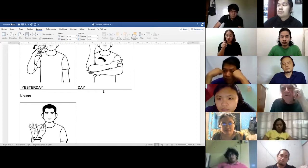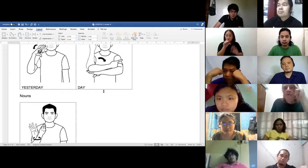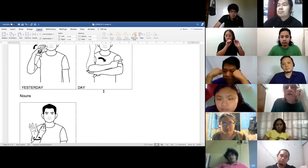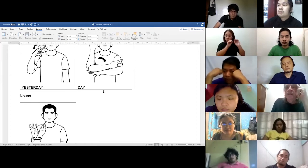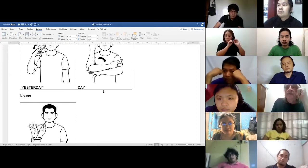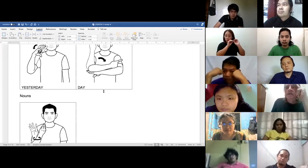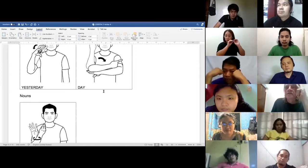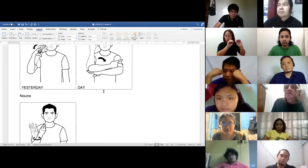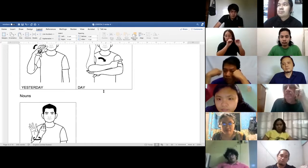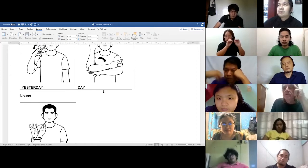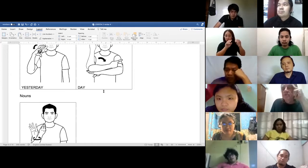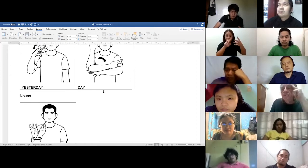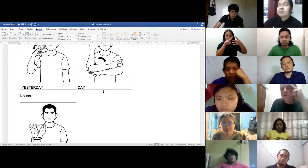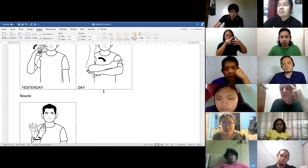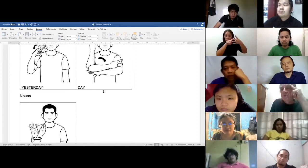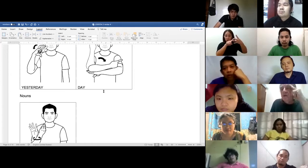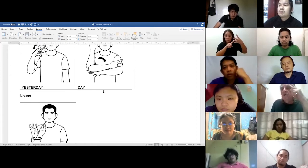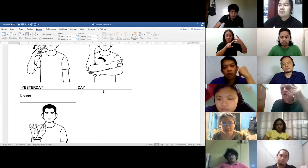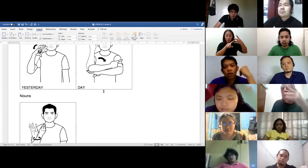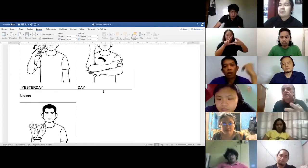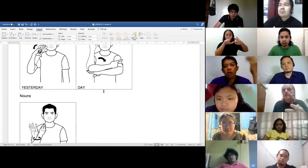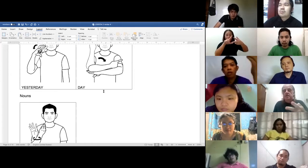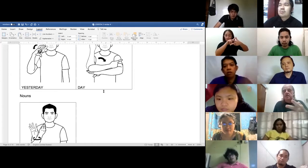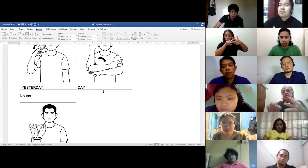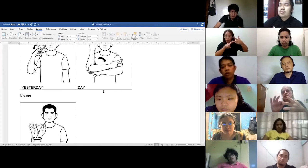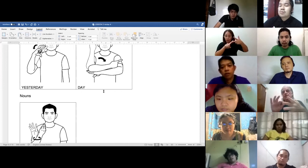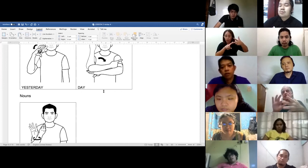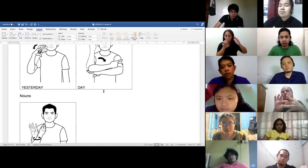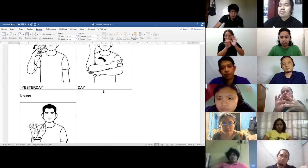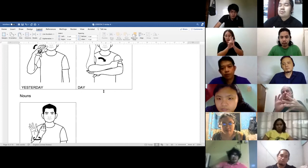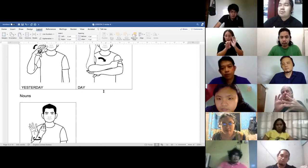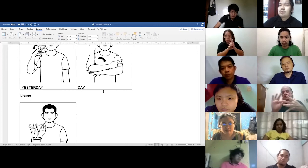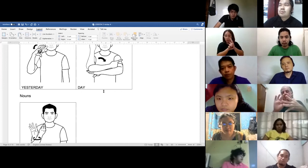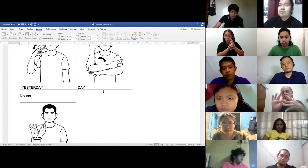three examples, all three, this one,